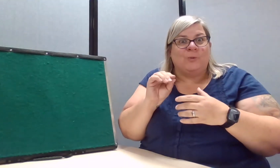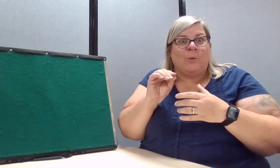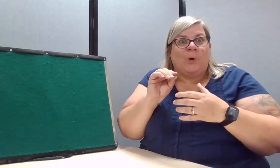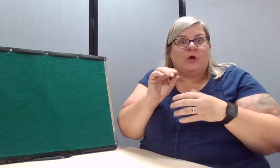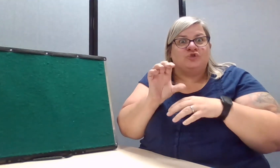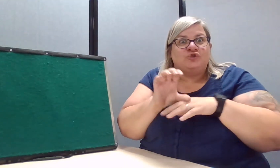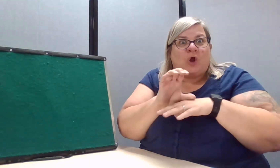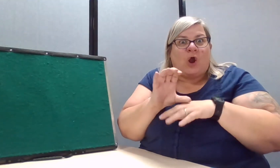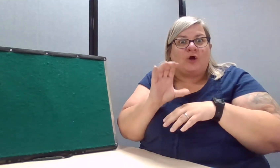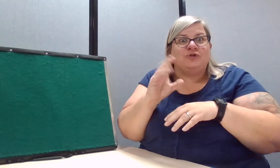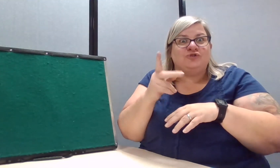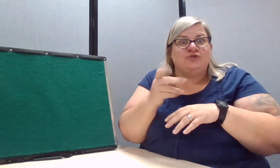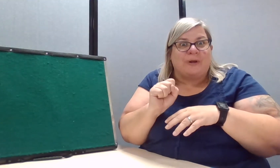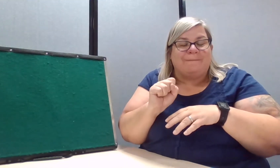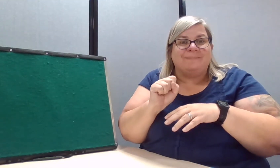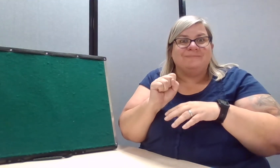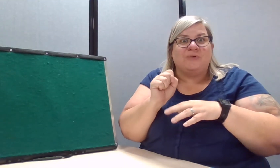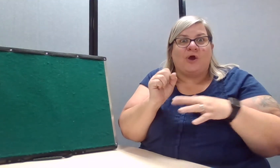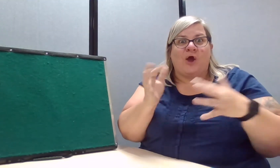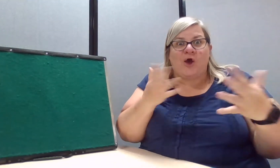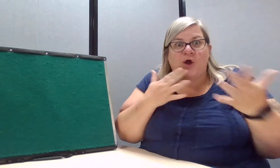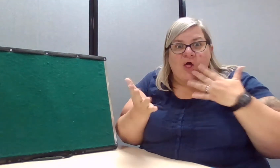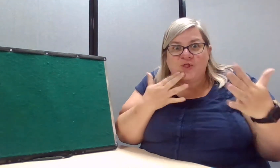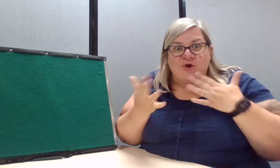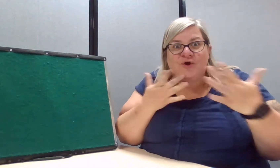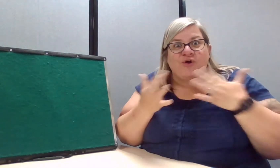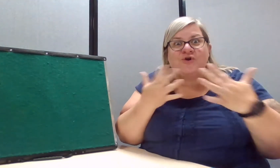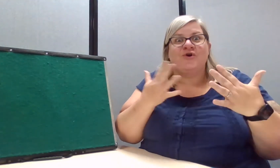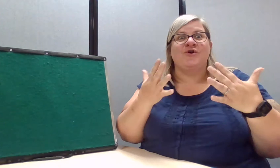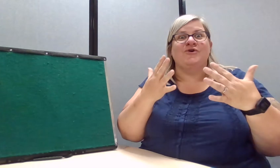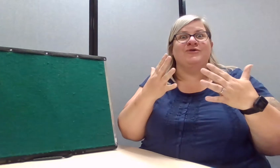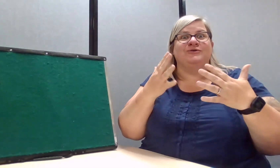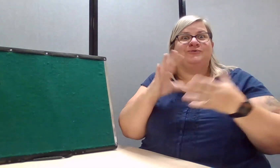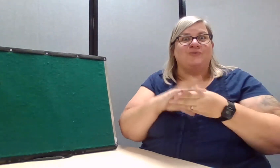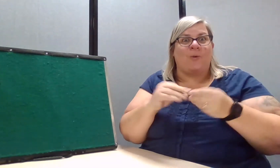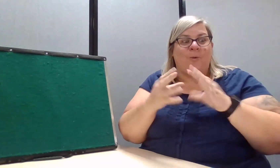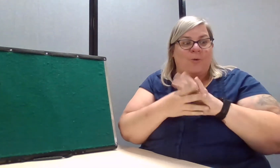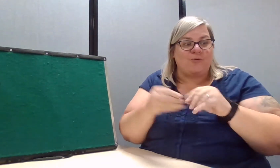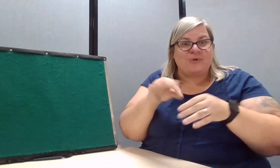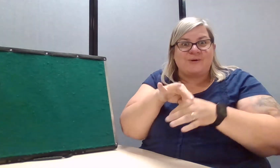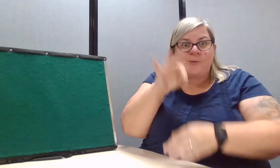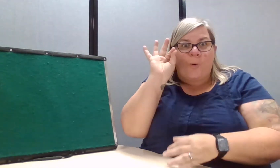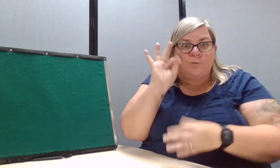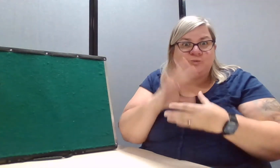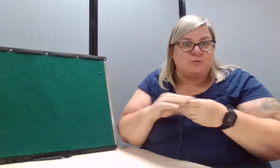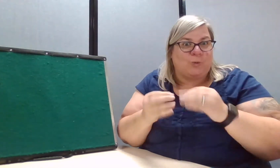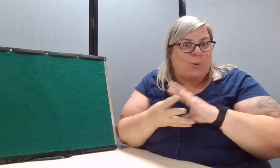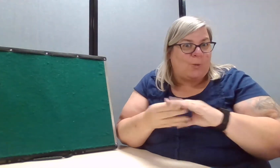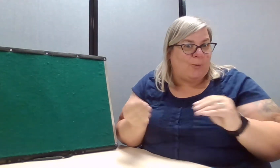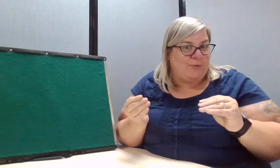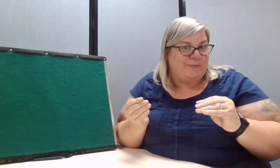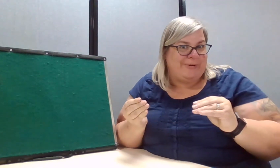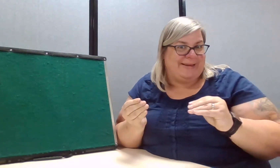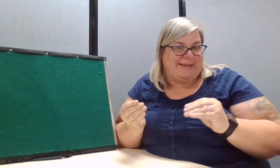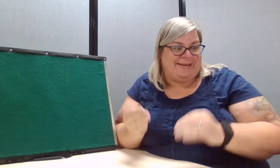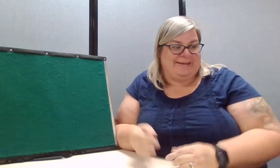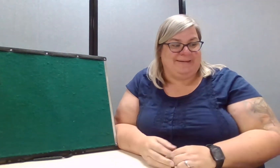Now, what we're going to do is a chocolate chip and colors